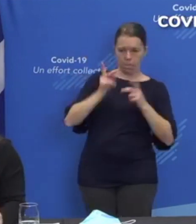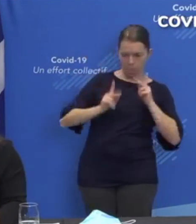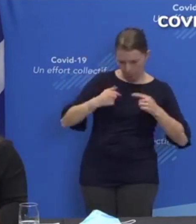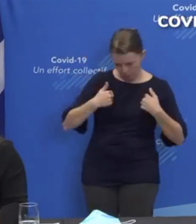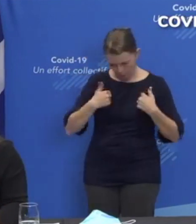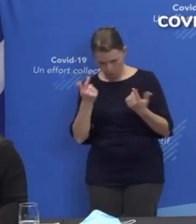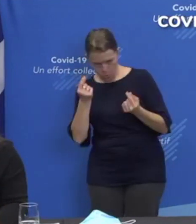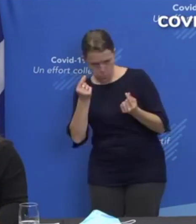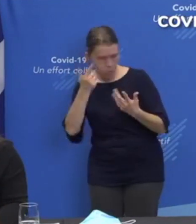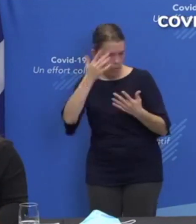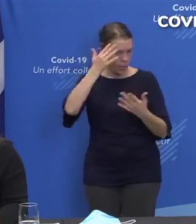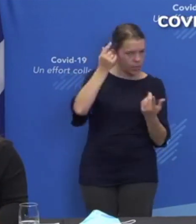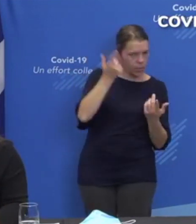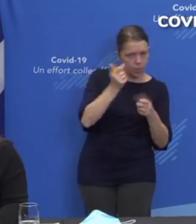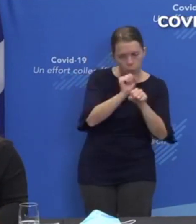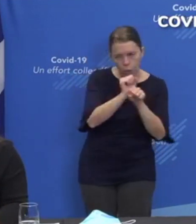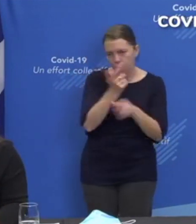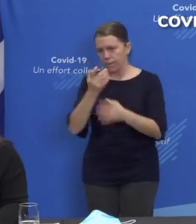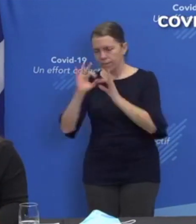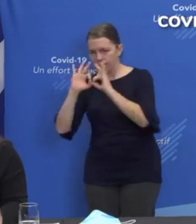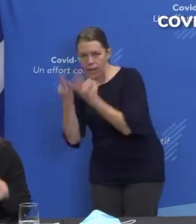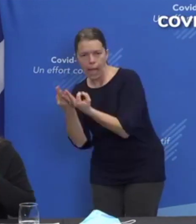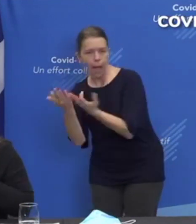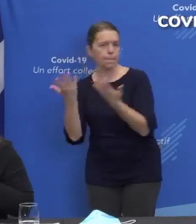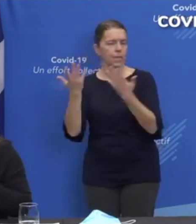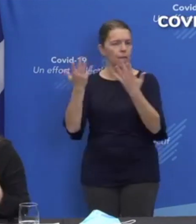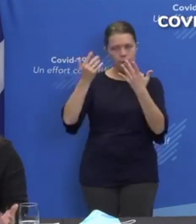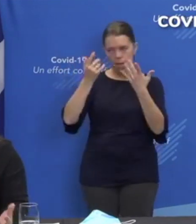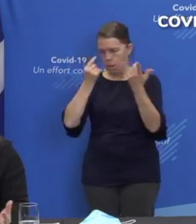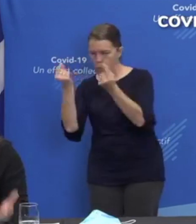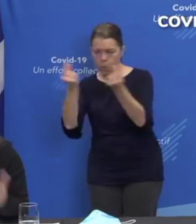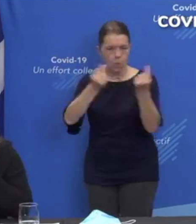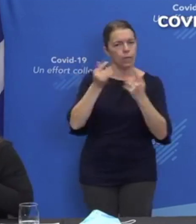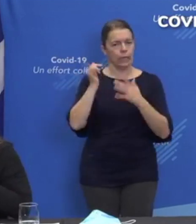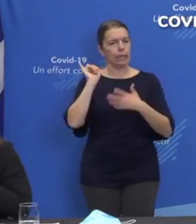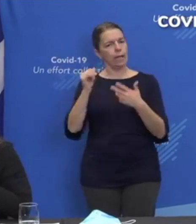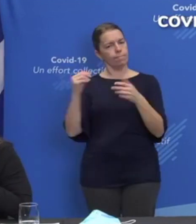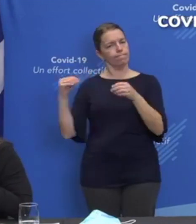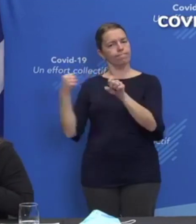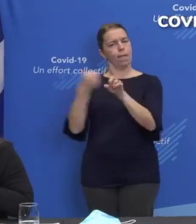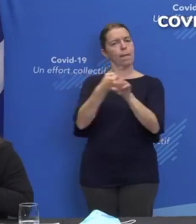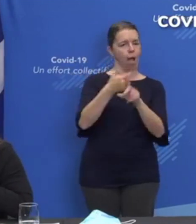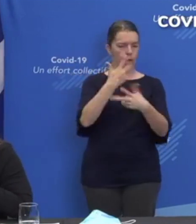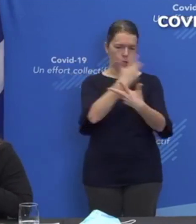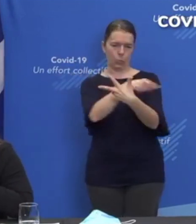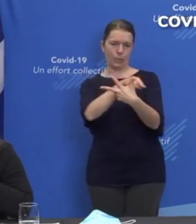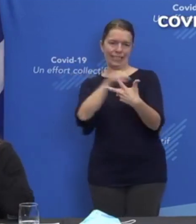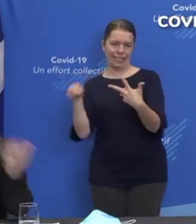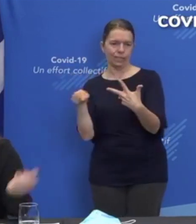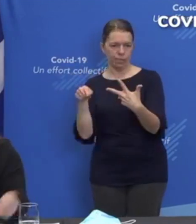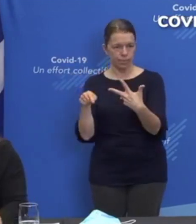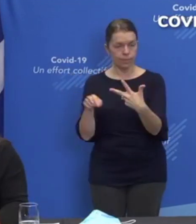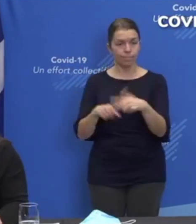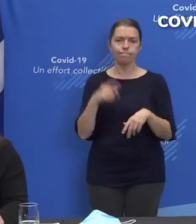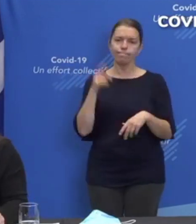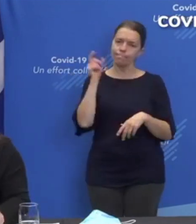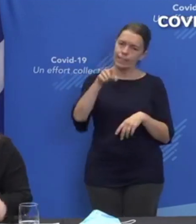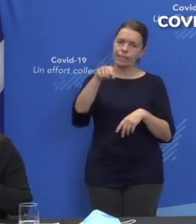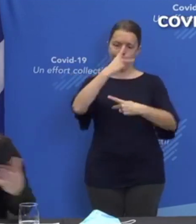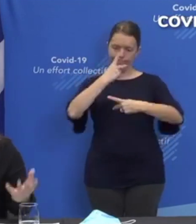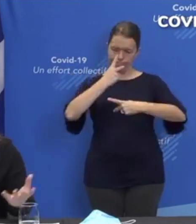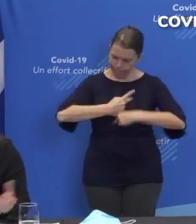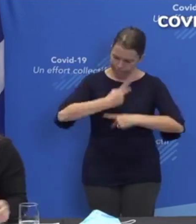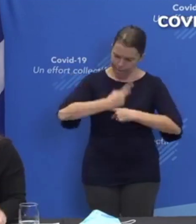their stress. But at the same time, I think we all have to be vigilant about ourselves, but